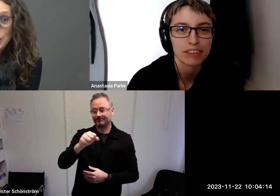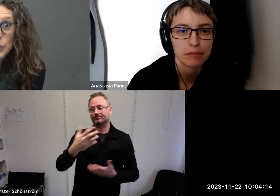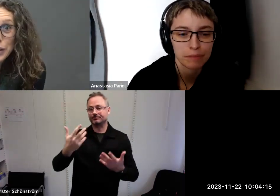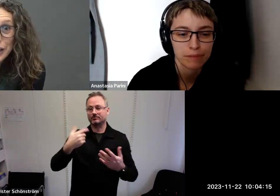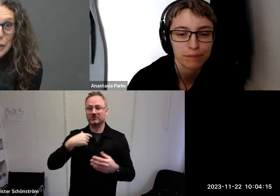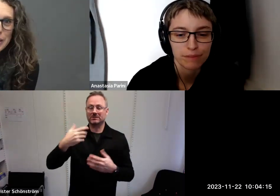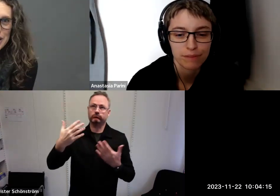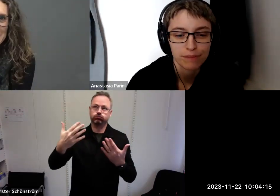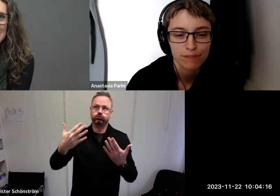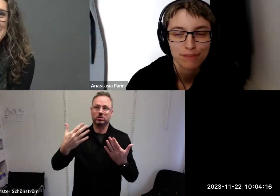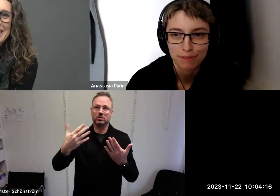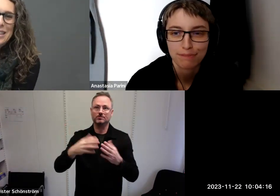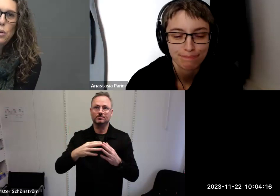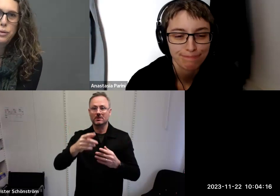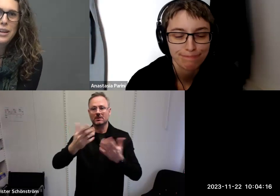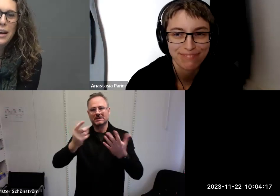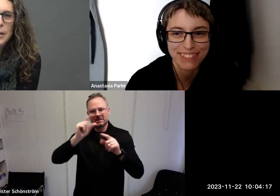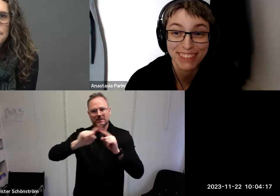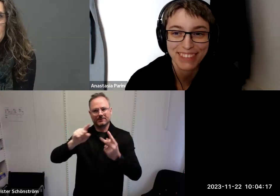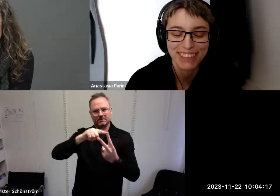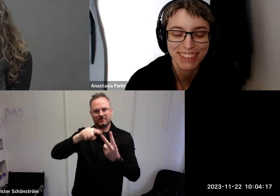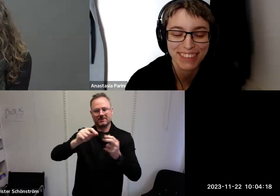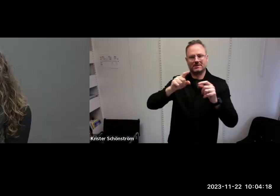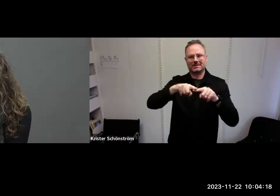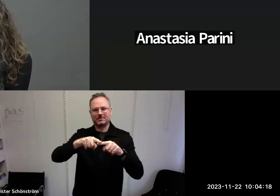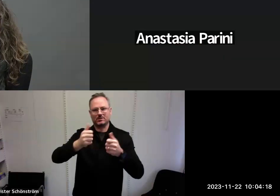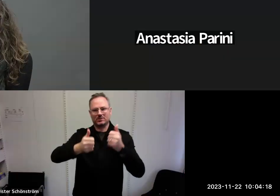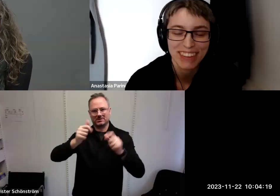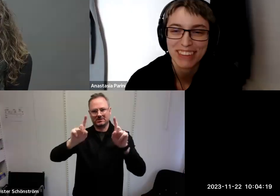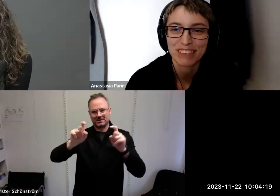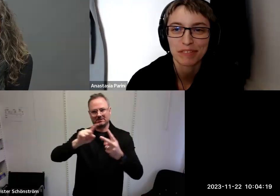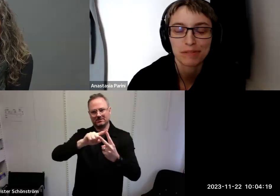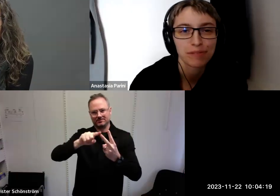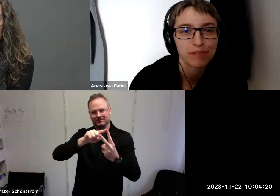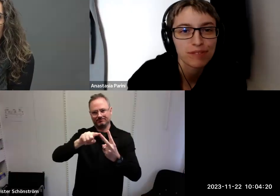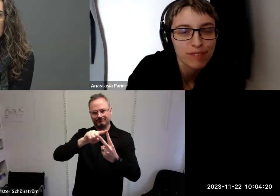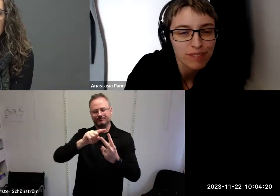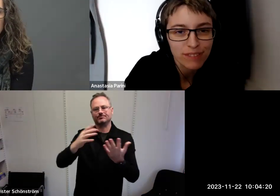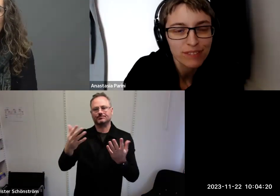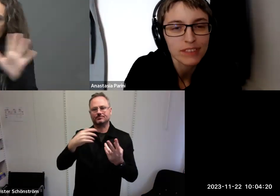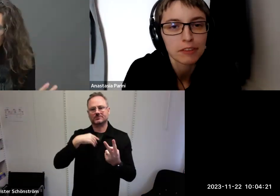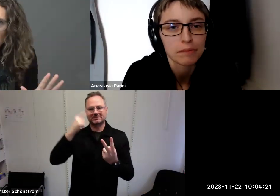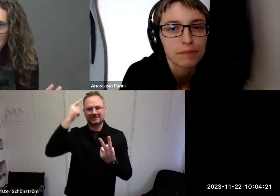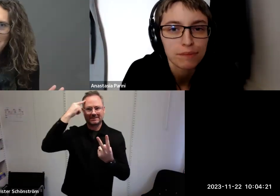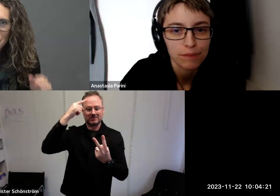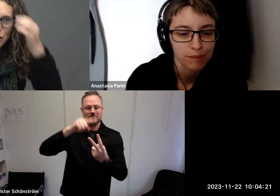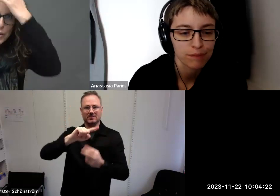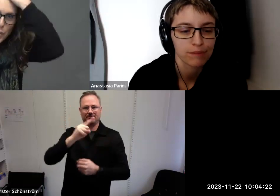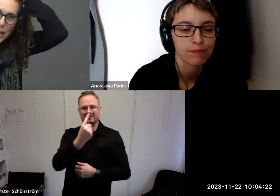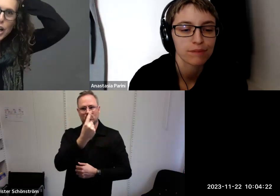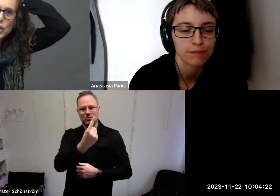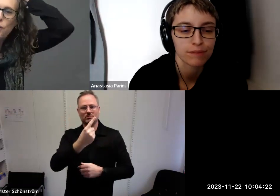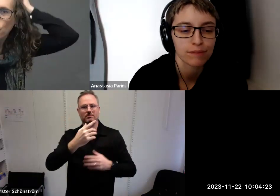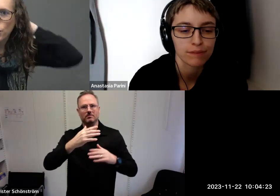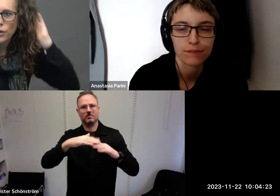Well, that's a really good question. Oof. I'm going to say it depends on which test you're using,